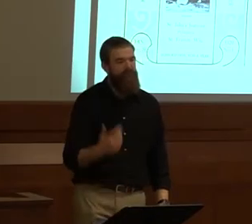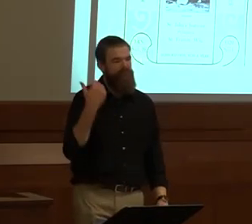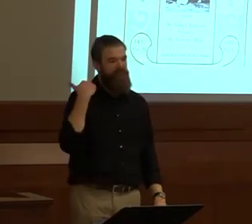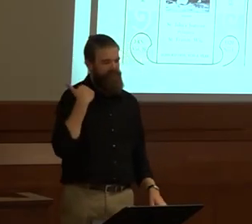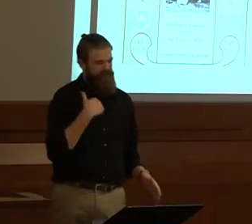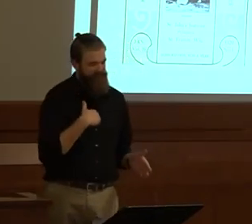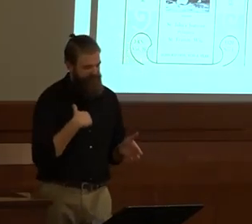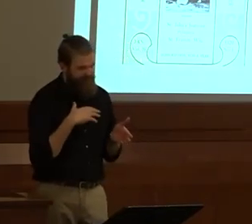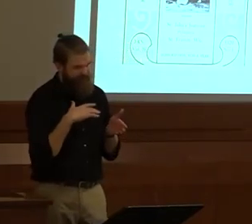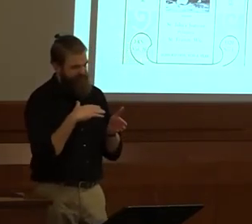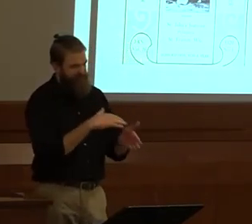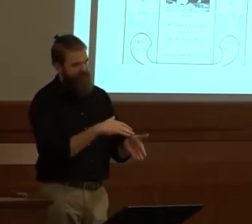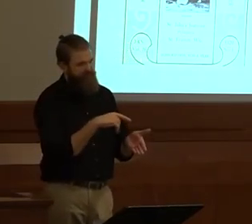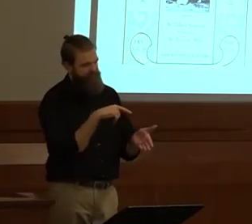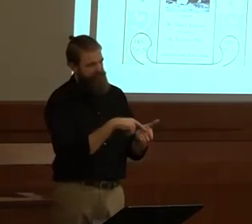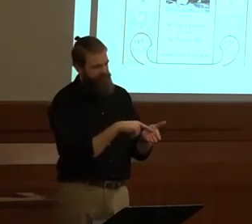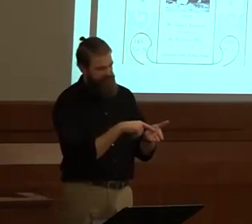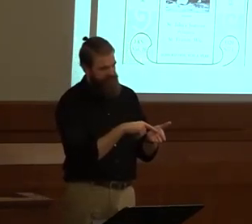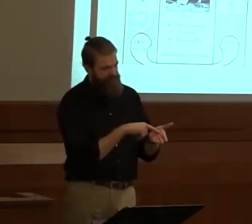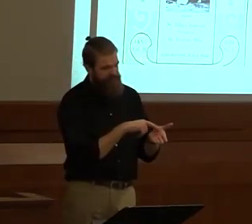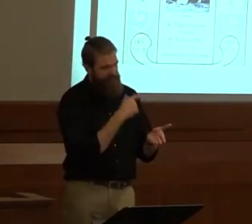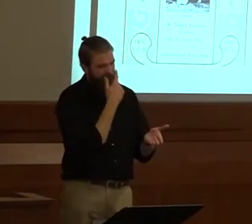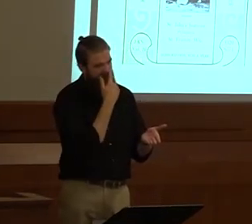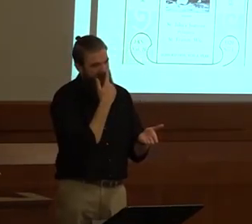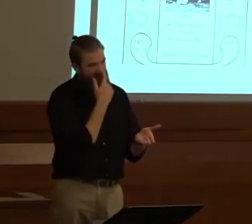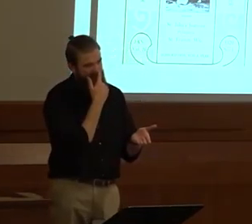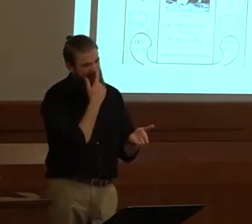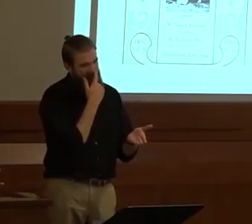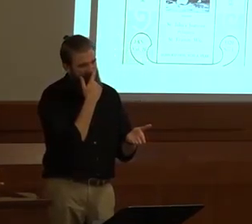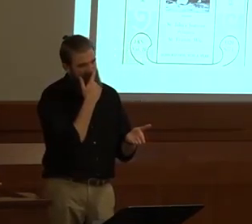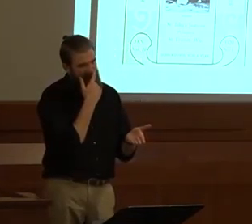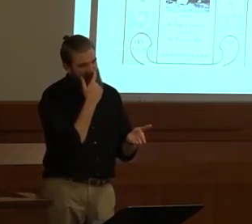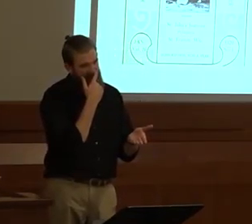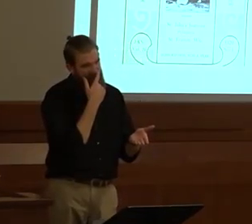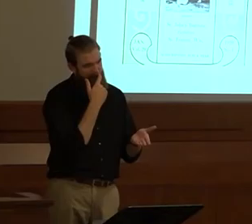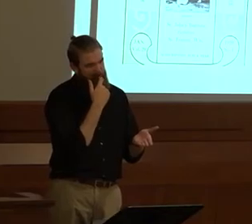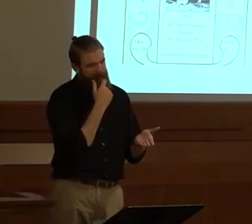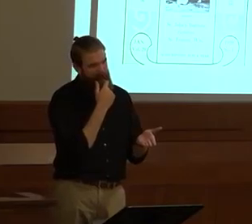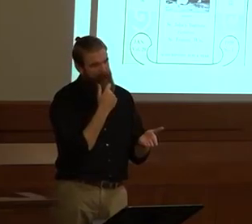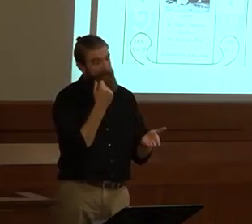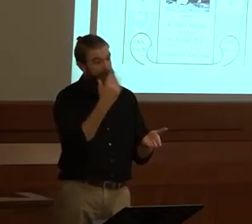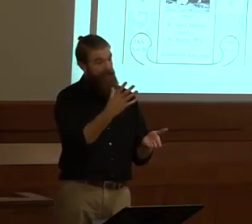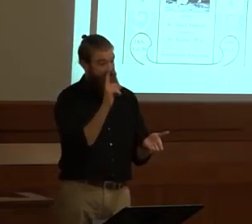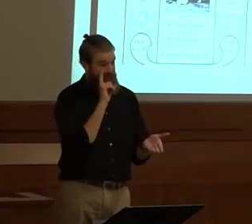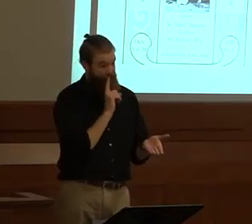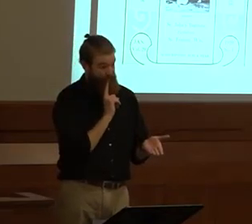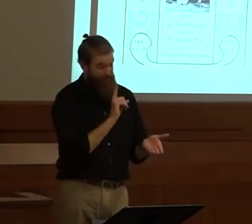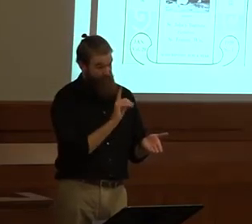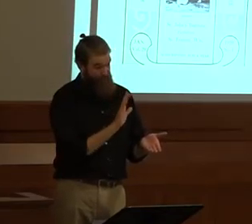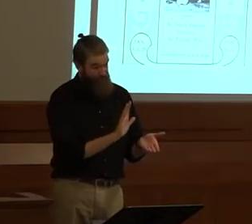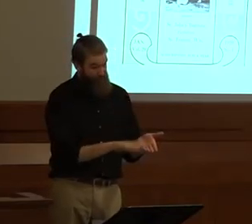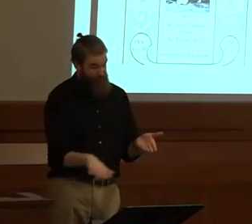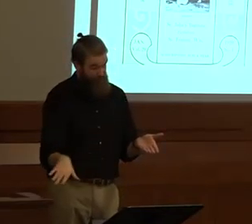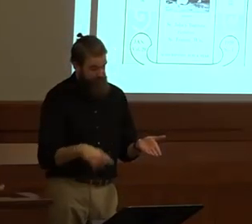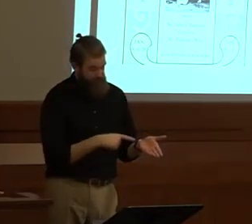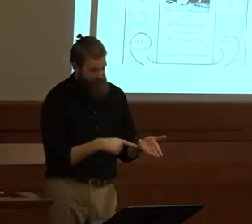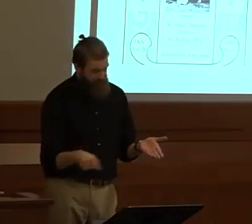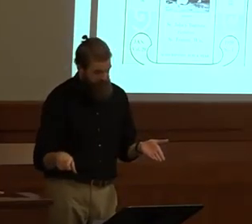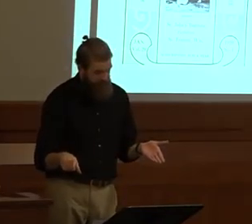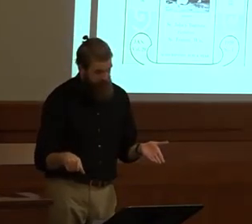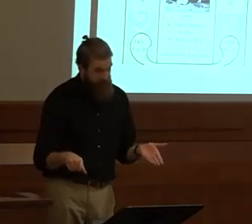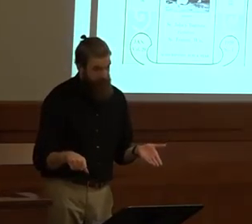that many, many, many children asked, many deaf children asked if they, at this period of